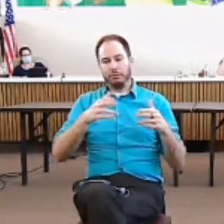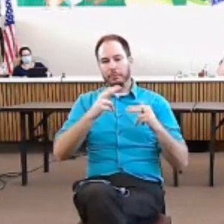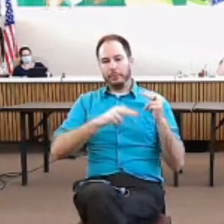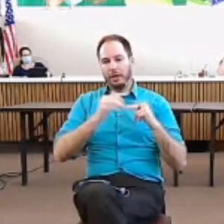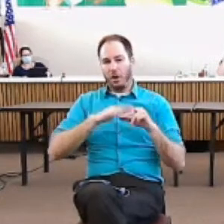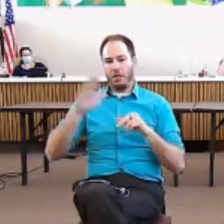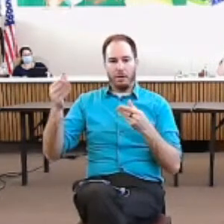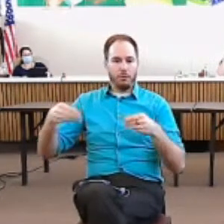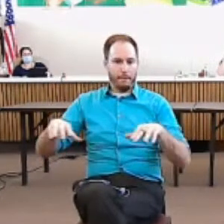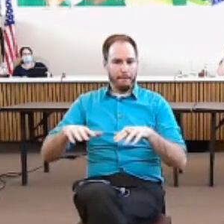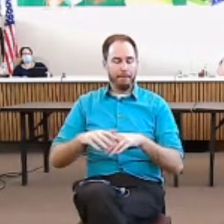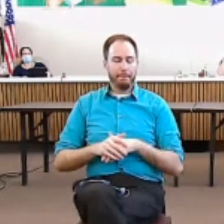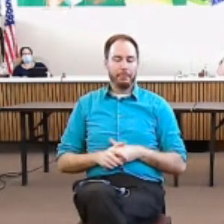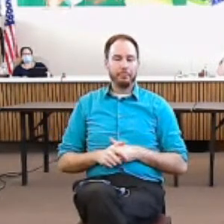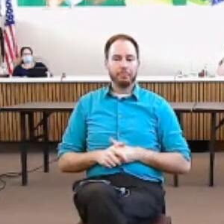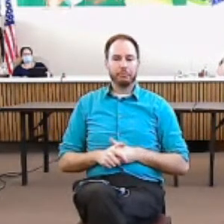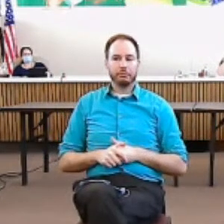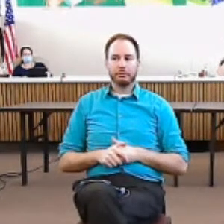proposed buildings.